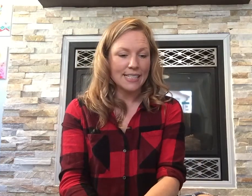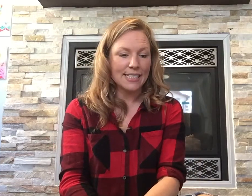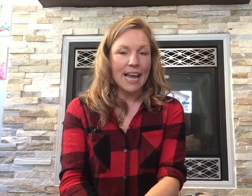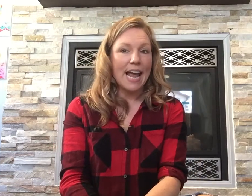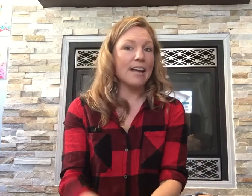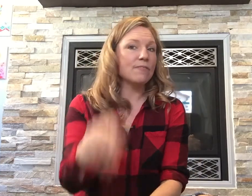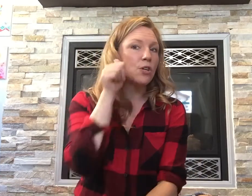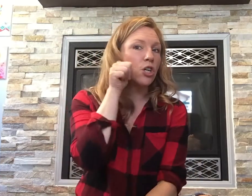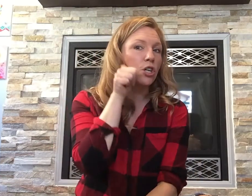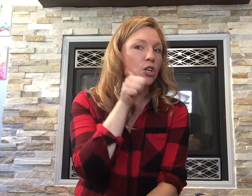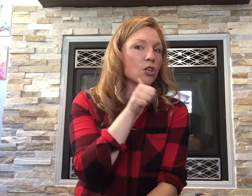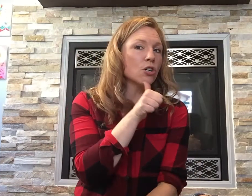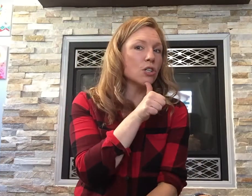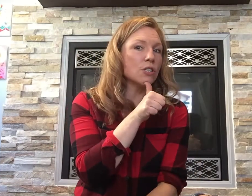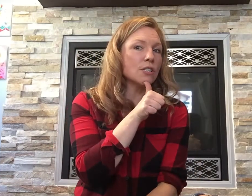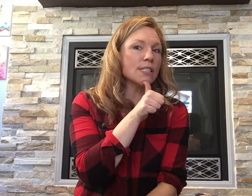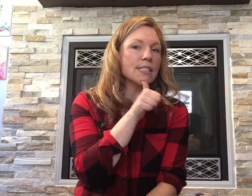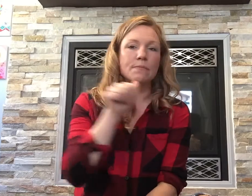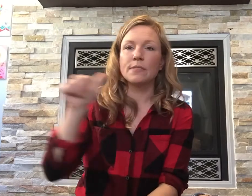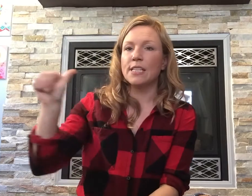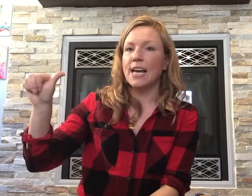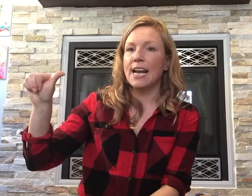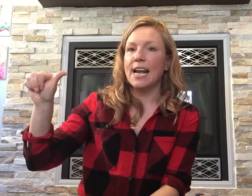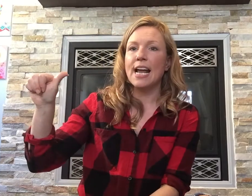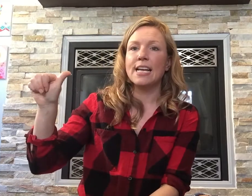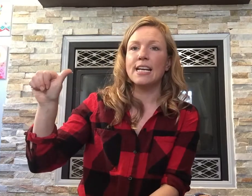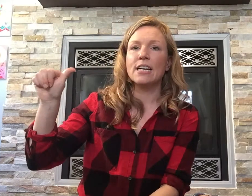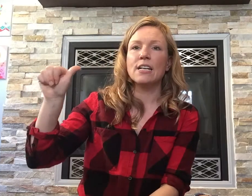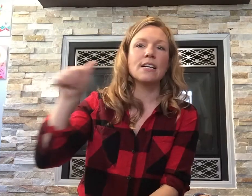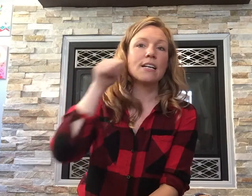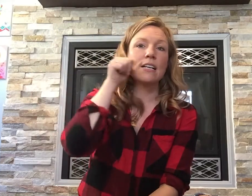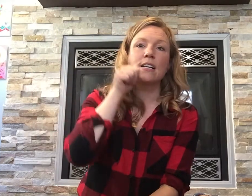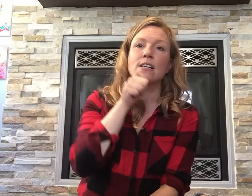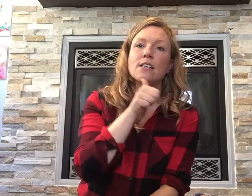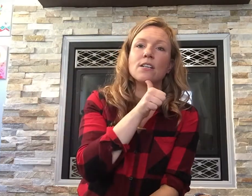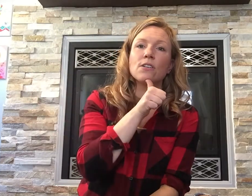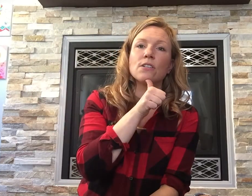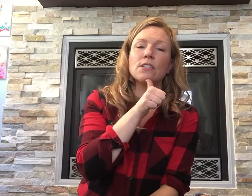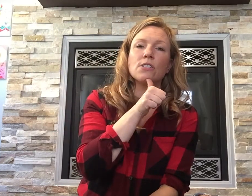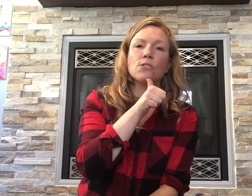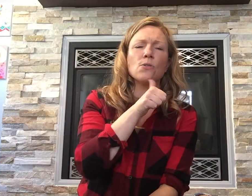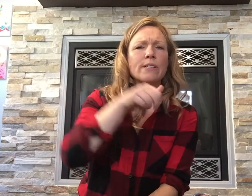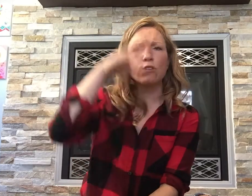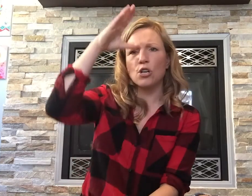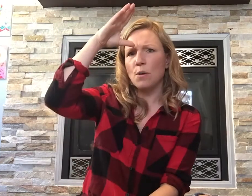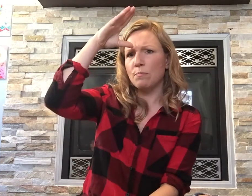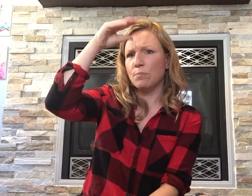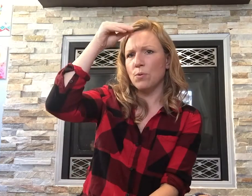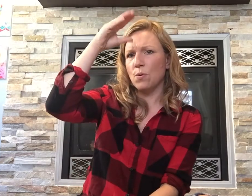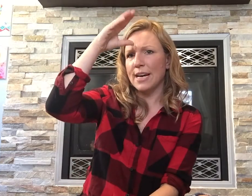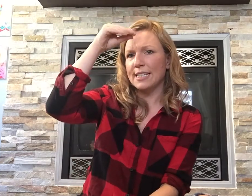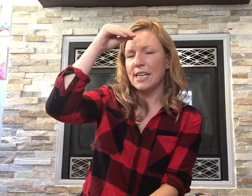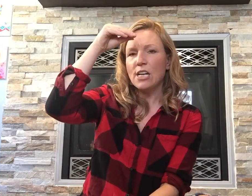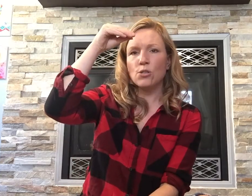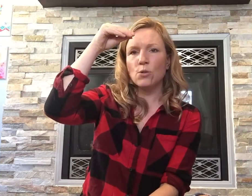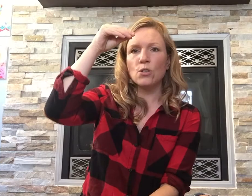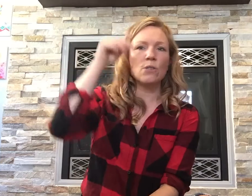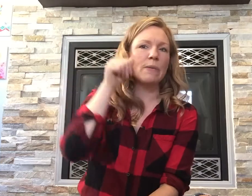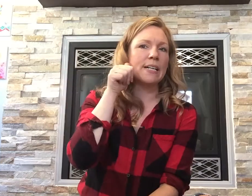grass, if you're girls, see that A hand there? Girls, or if you're boys. So girl reminds